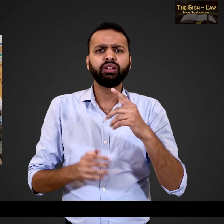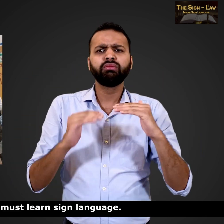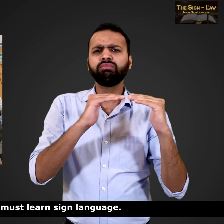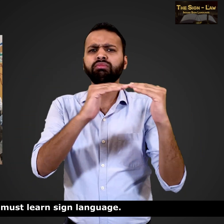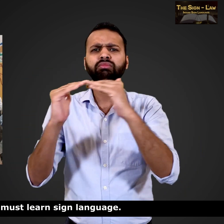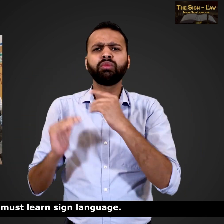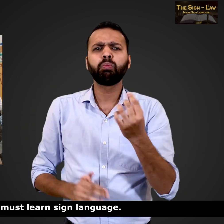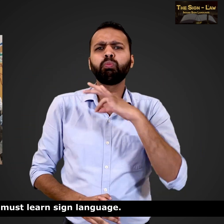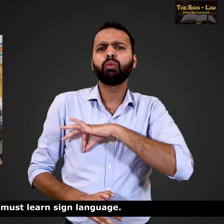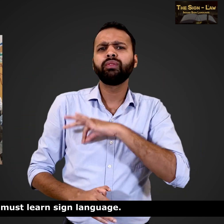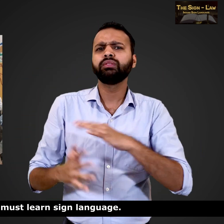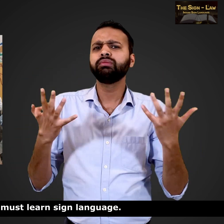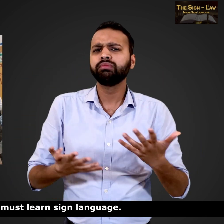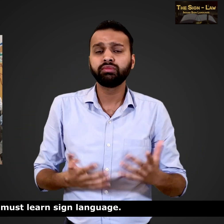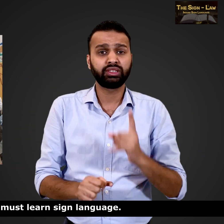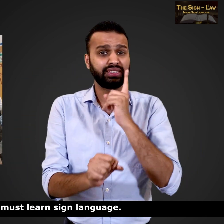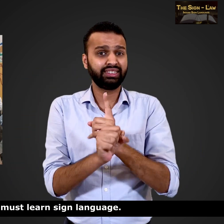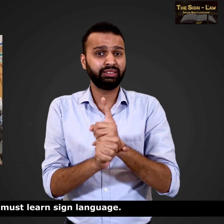All teachers of deaf must learn sign language.